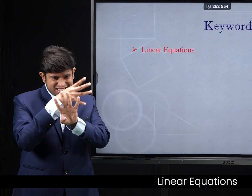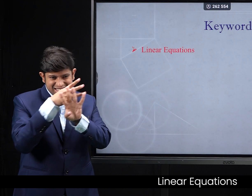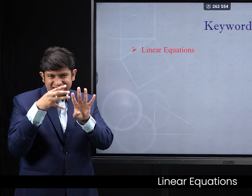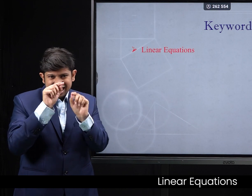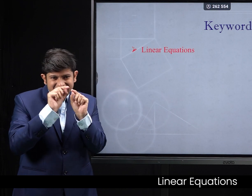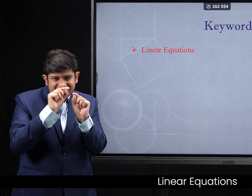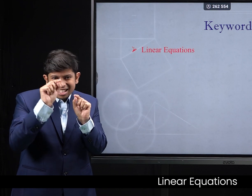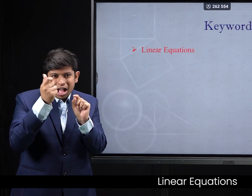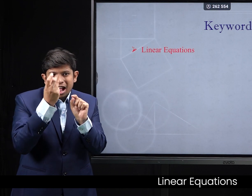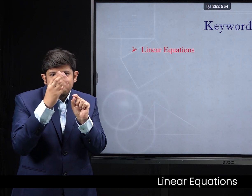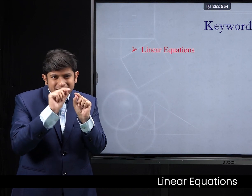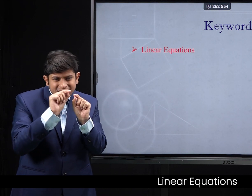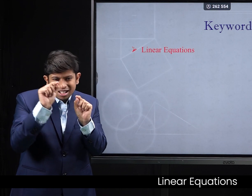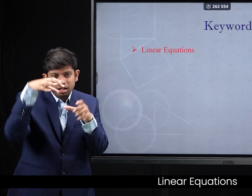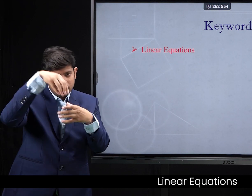linear equations,